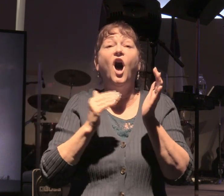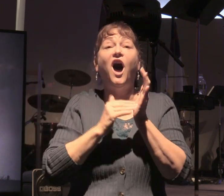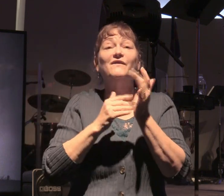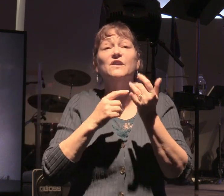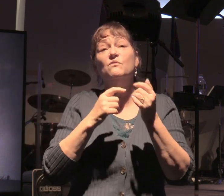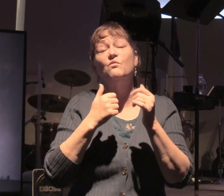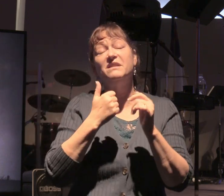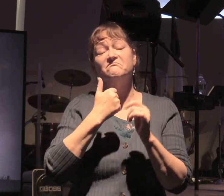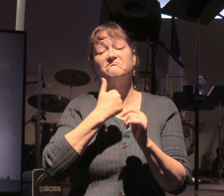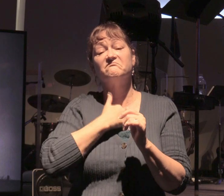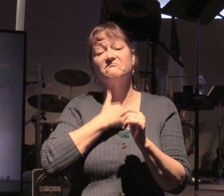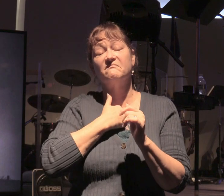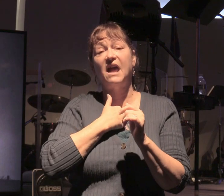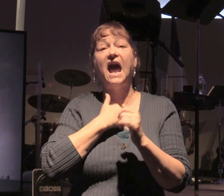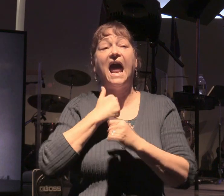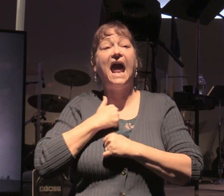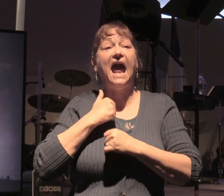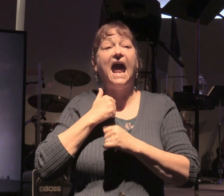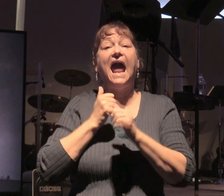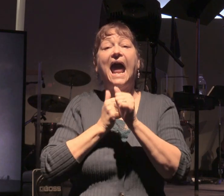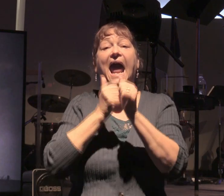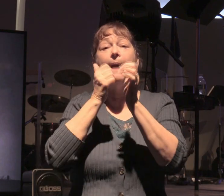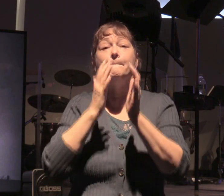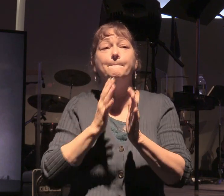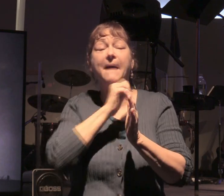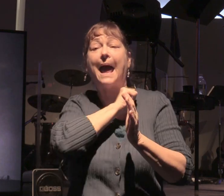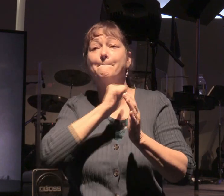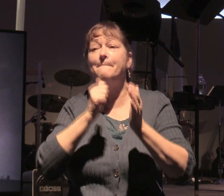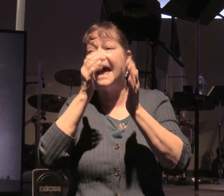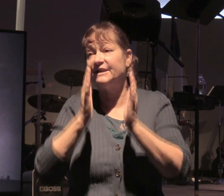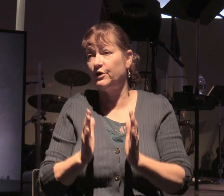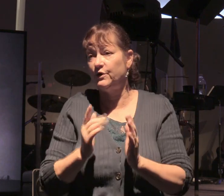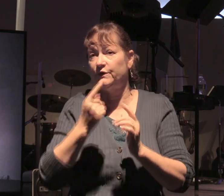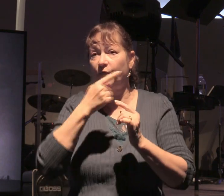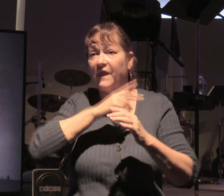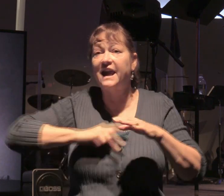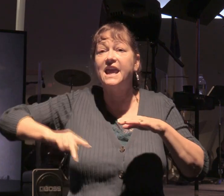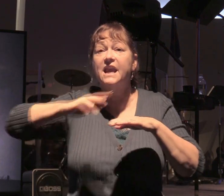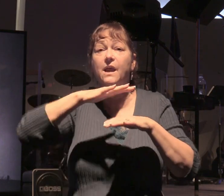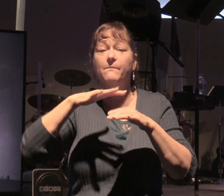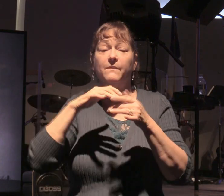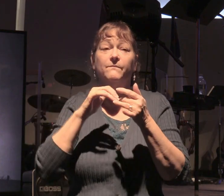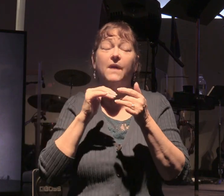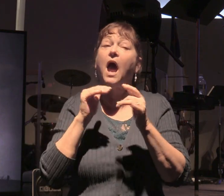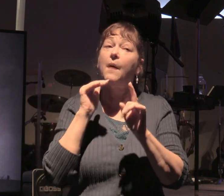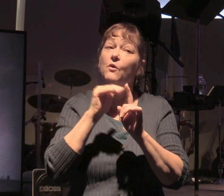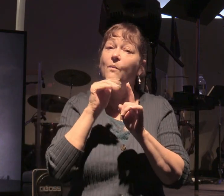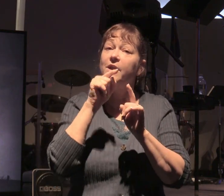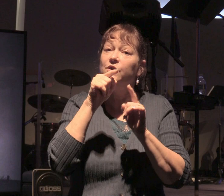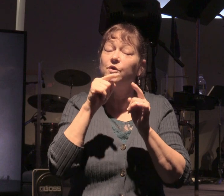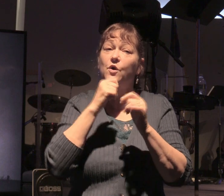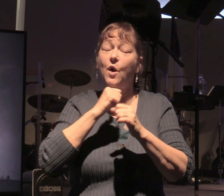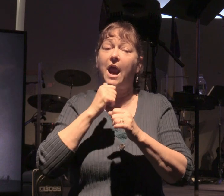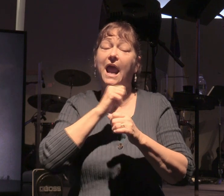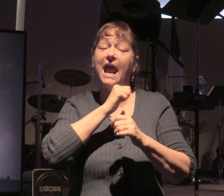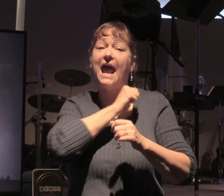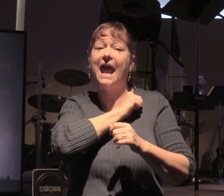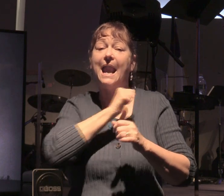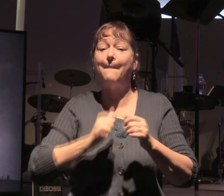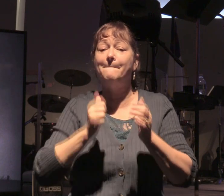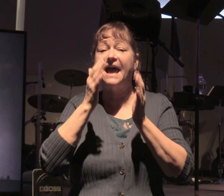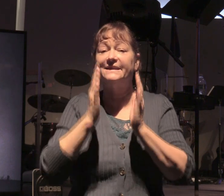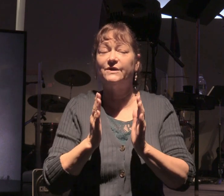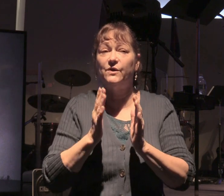as ambassadors for that kingdom. This morning, I'm here to remind you that not only are you an ambassador to represent